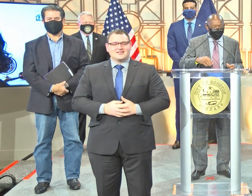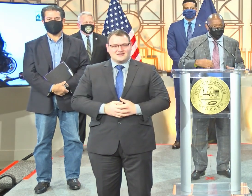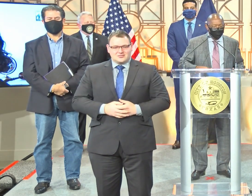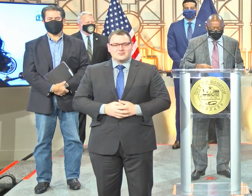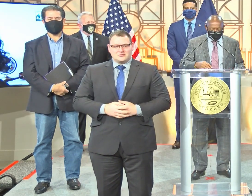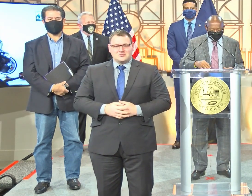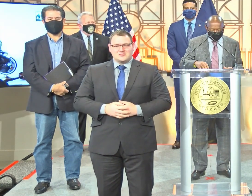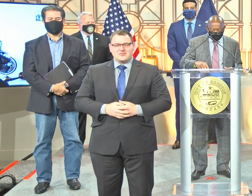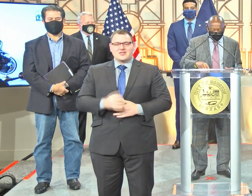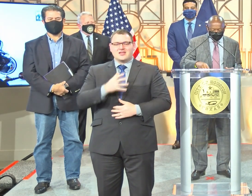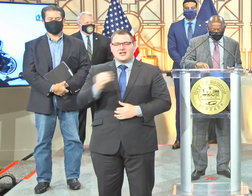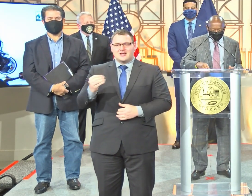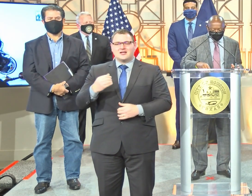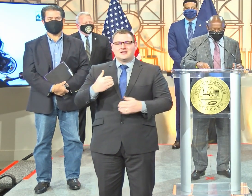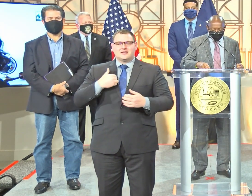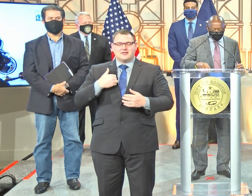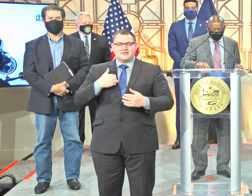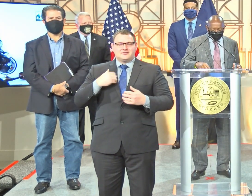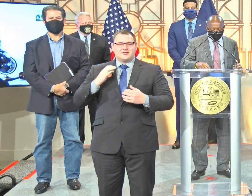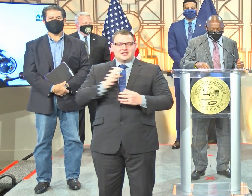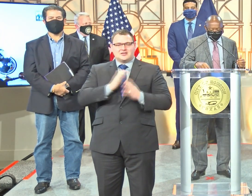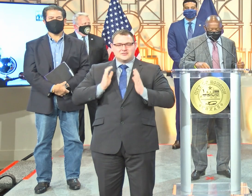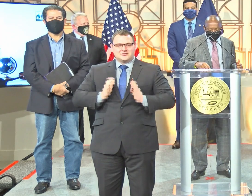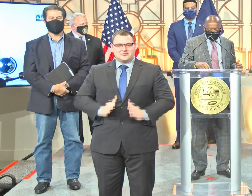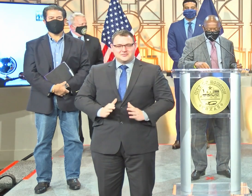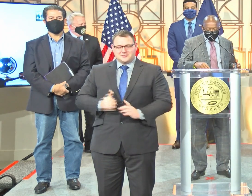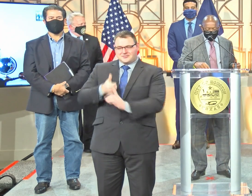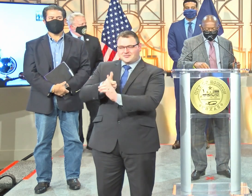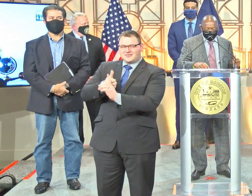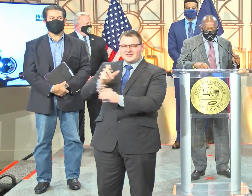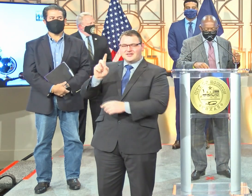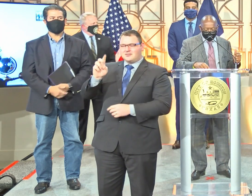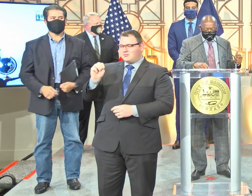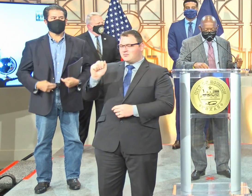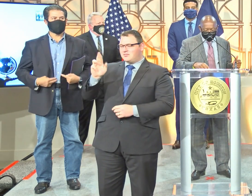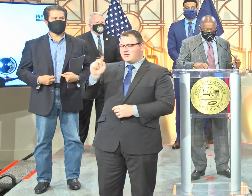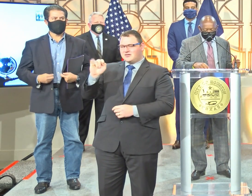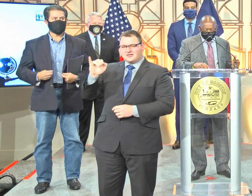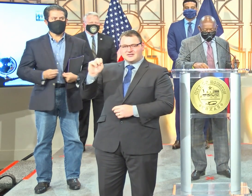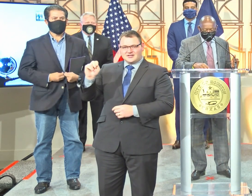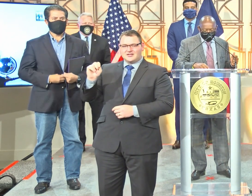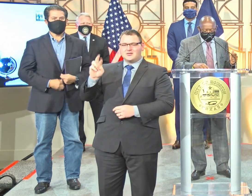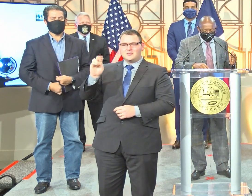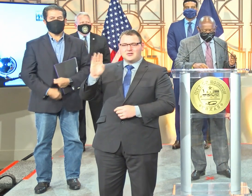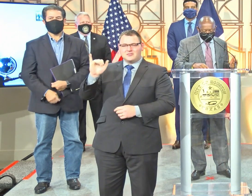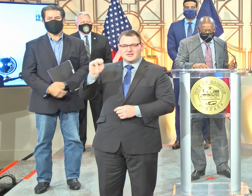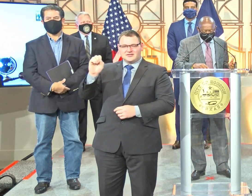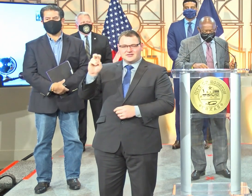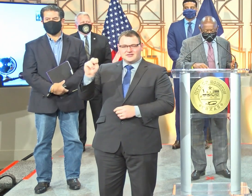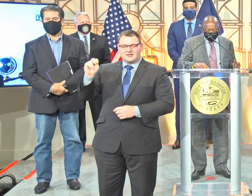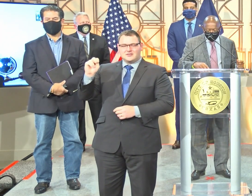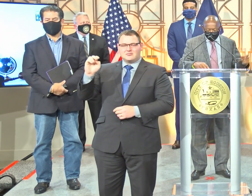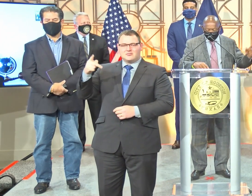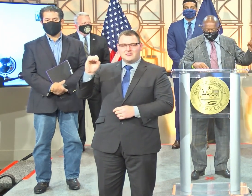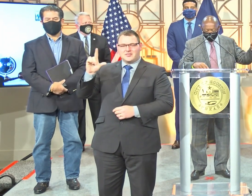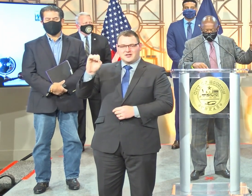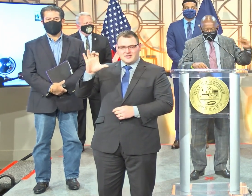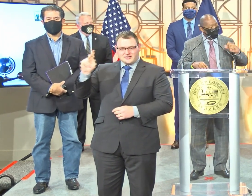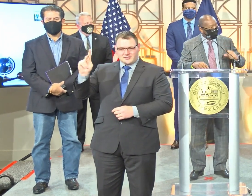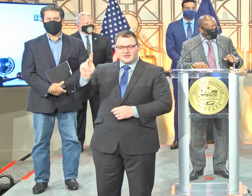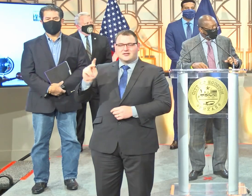And then I have council members, Mayor Pro Tem Dave Martin, Councilmember David Robinson, Councilmember Edward Pollard,